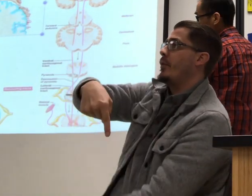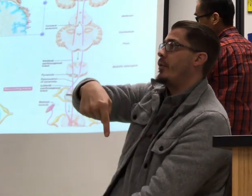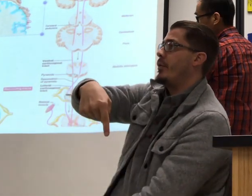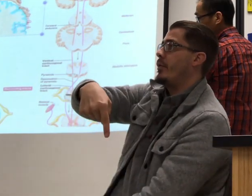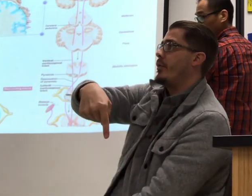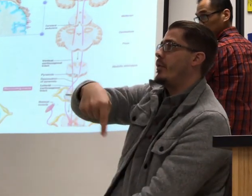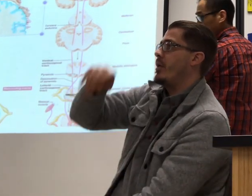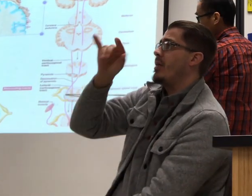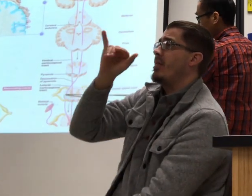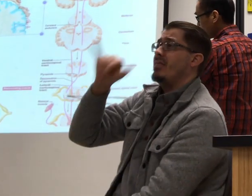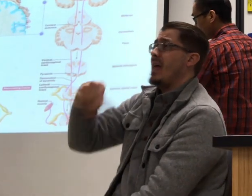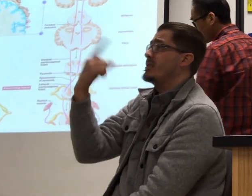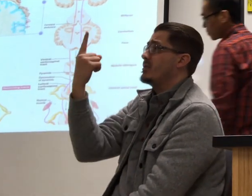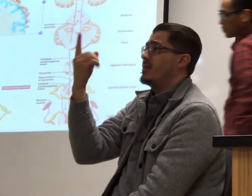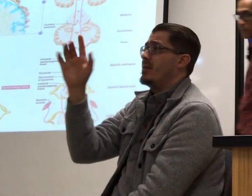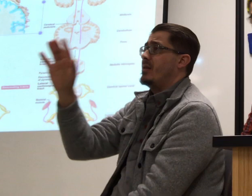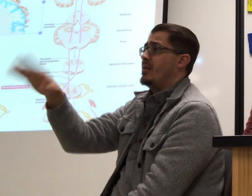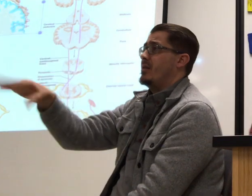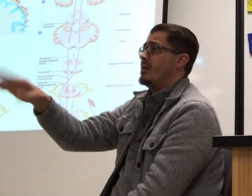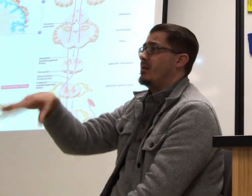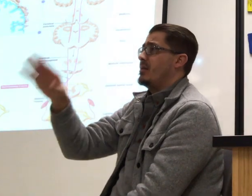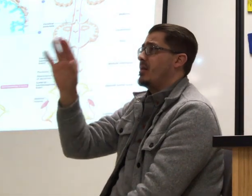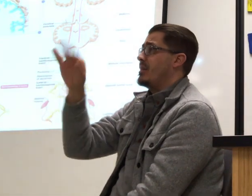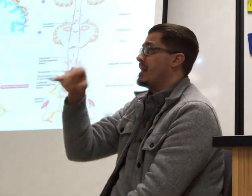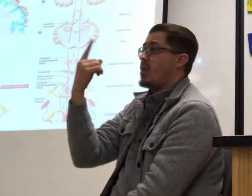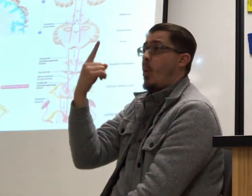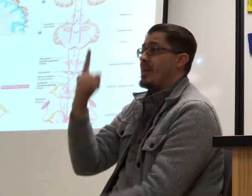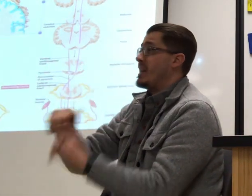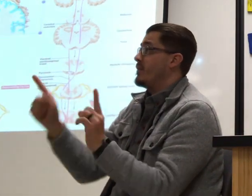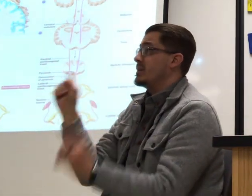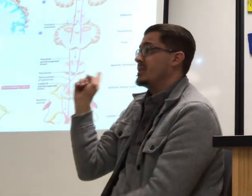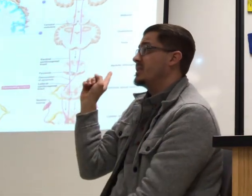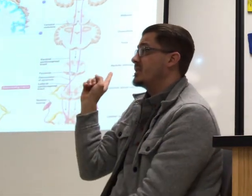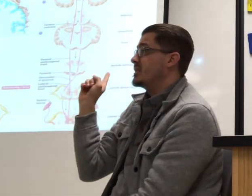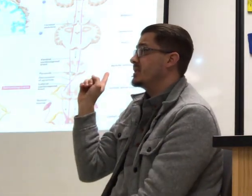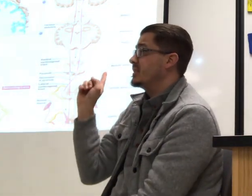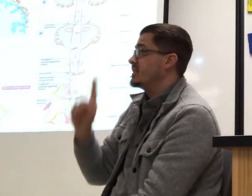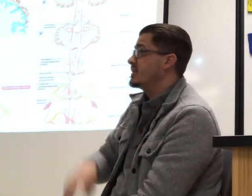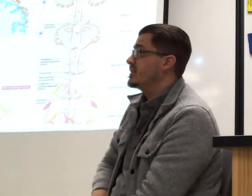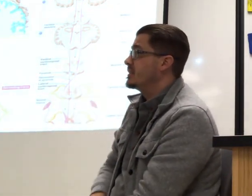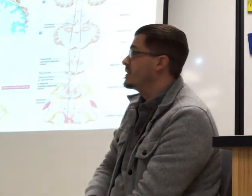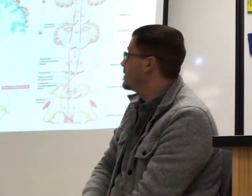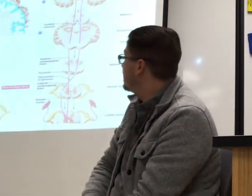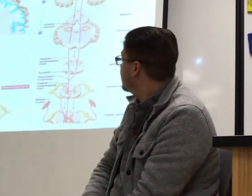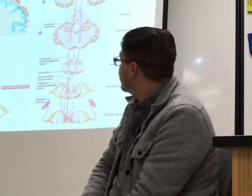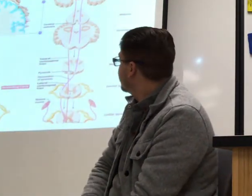there. That's the only difference. So what I'm going to do is